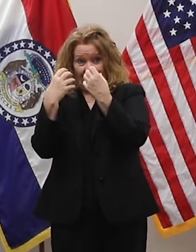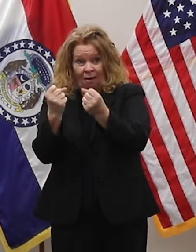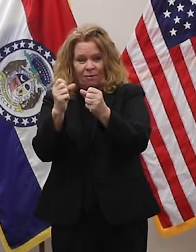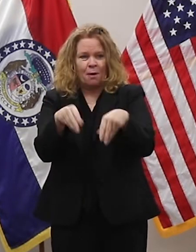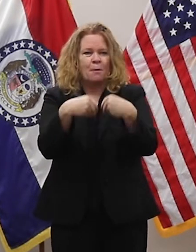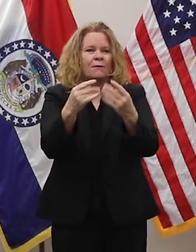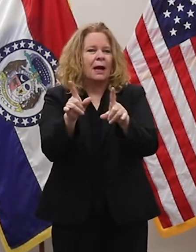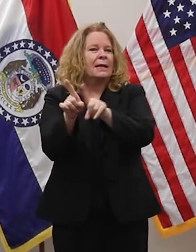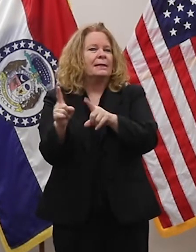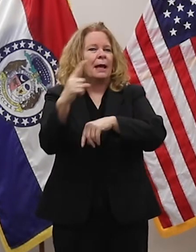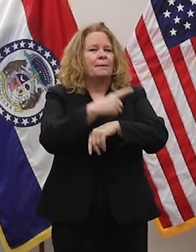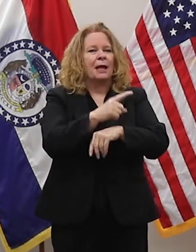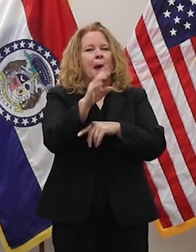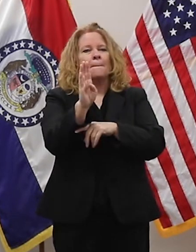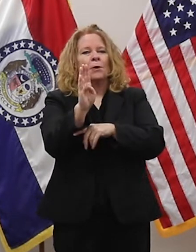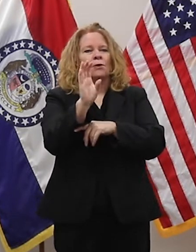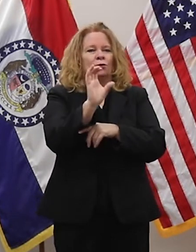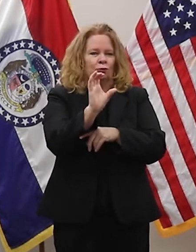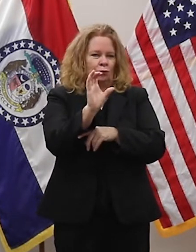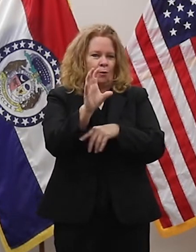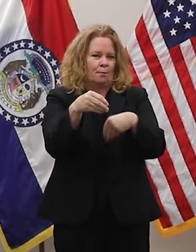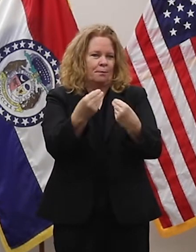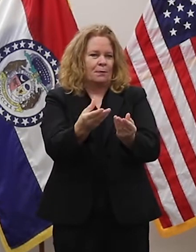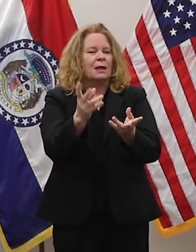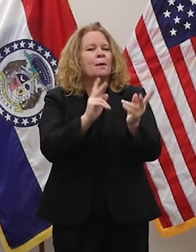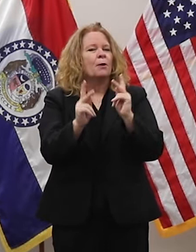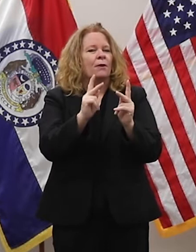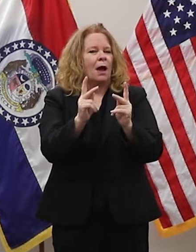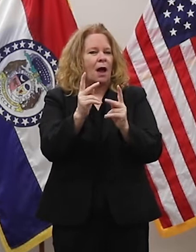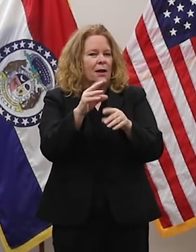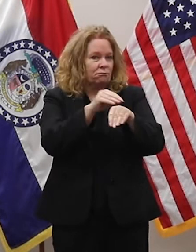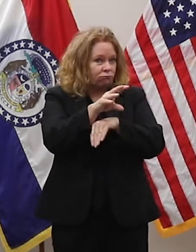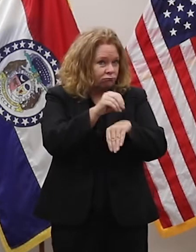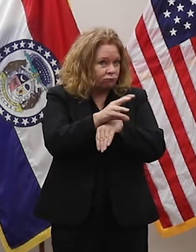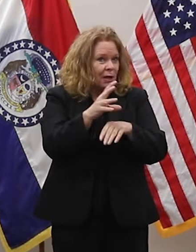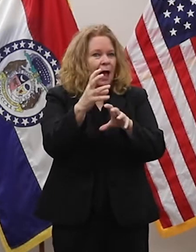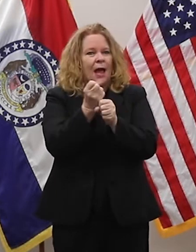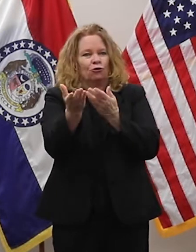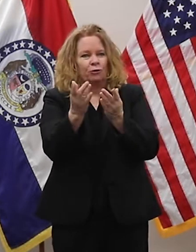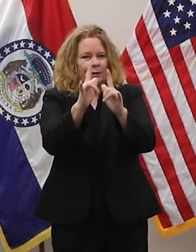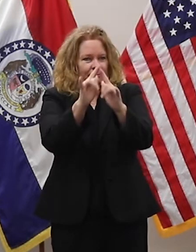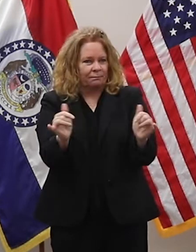same-day birth control methods so patients can be served at the time of their counseling and initial appointments.